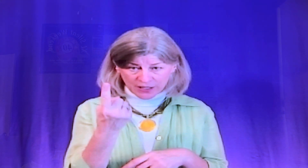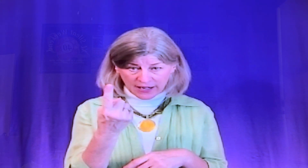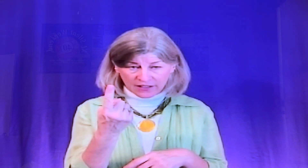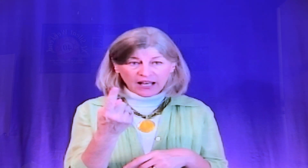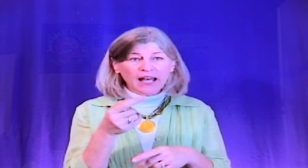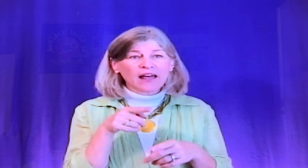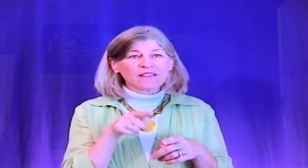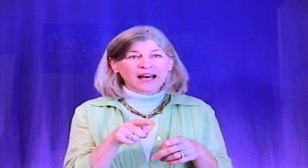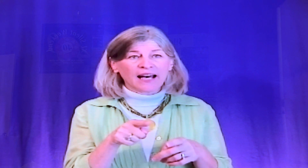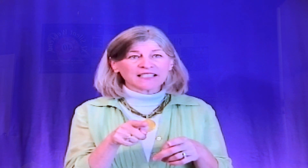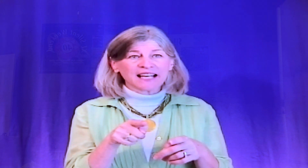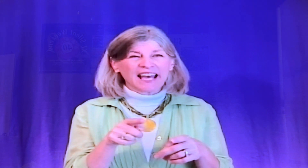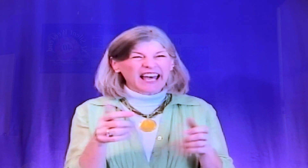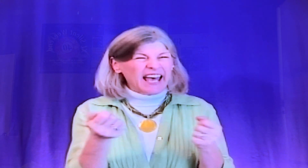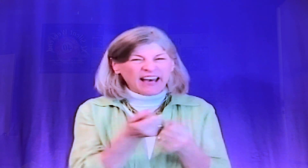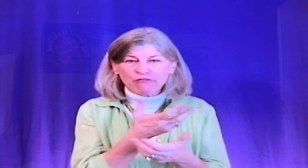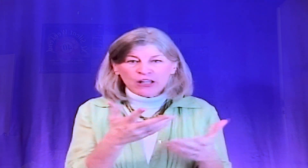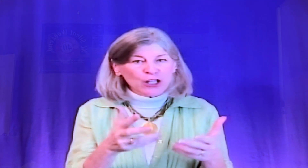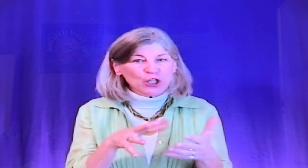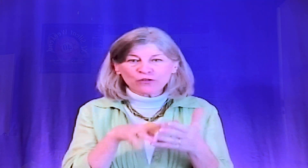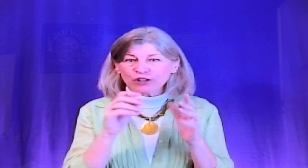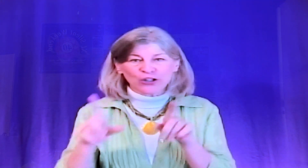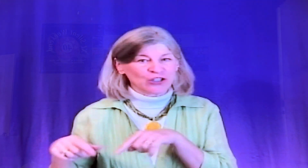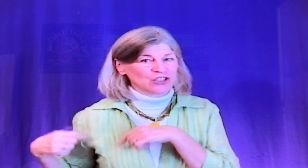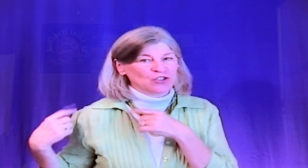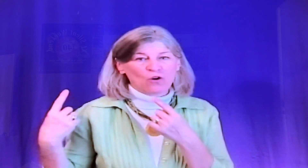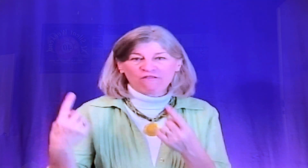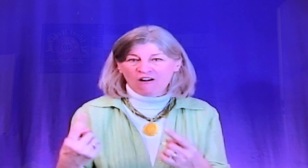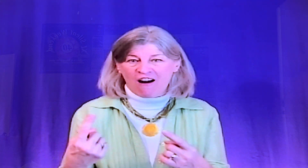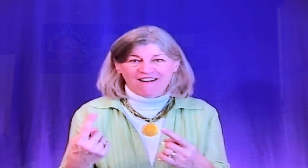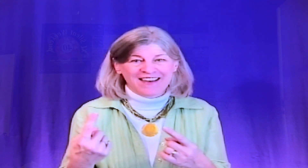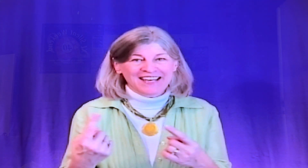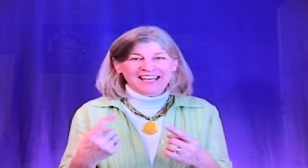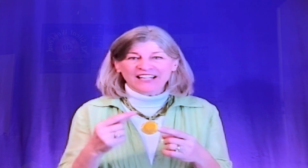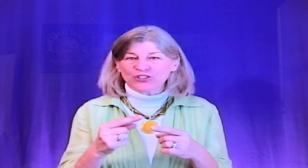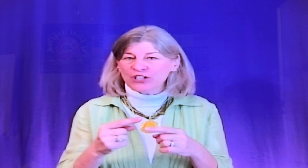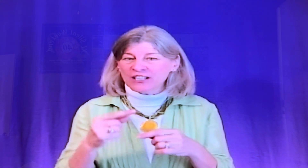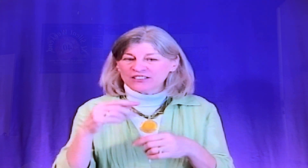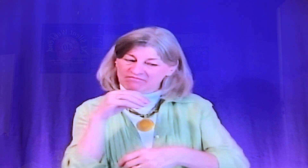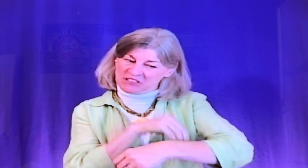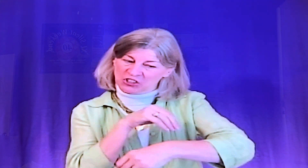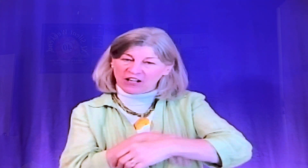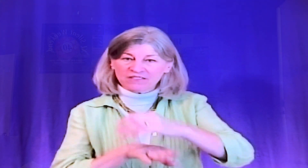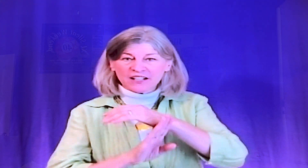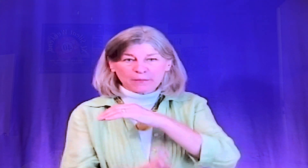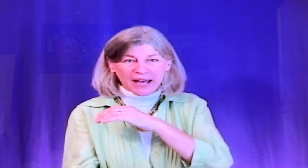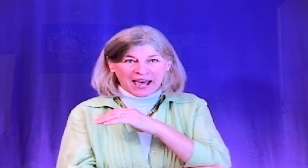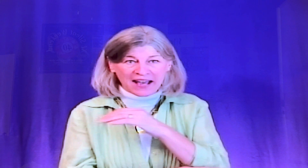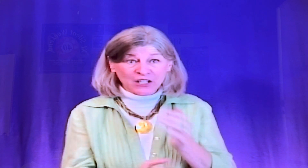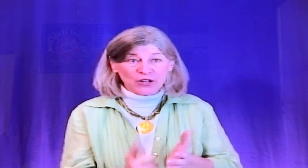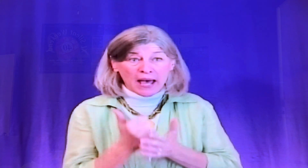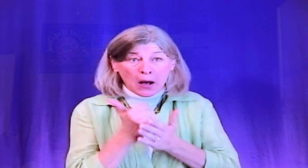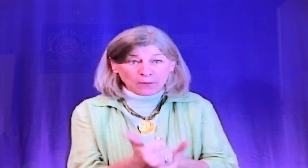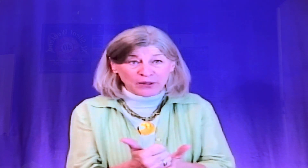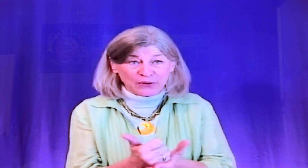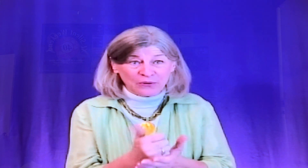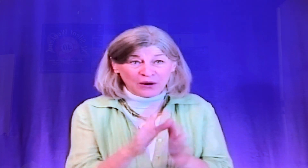understand that everything you've learned so far is just stuffed in a bag to help you with